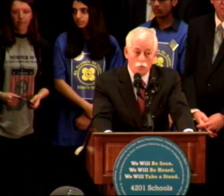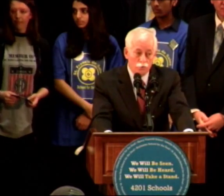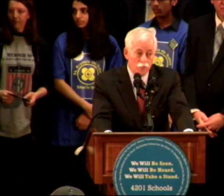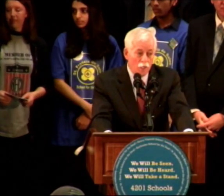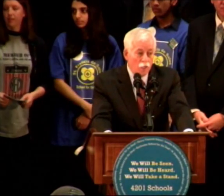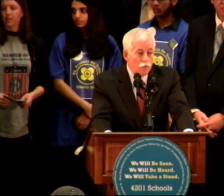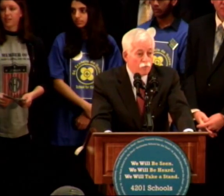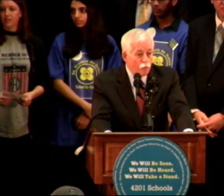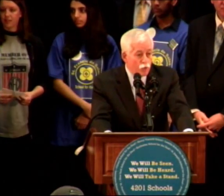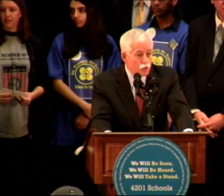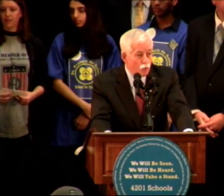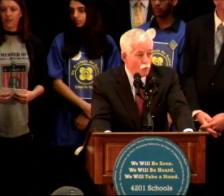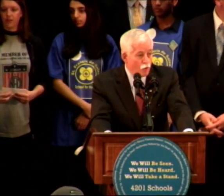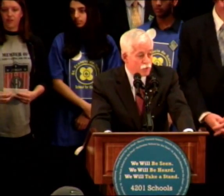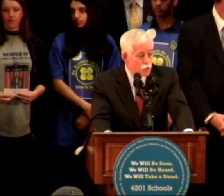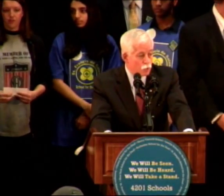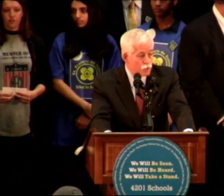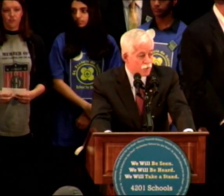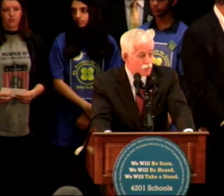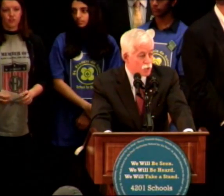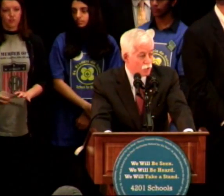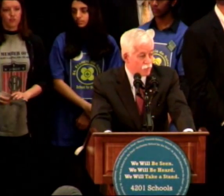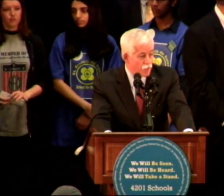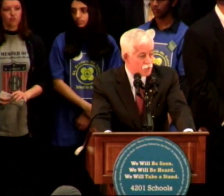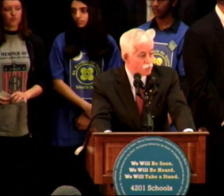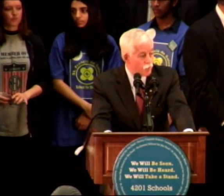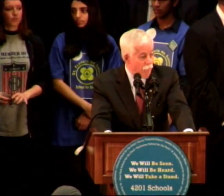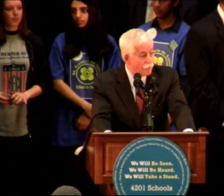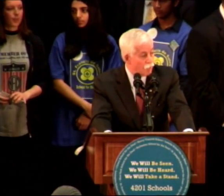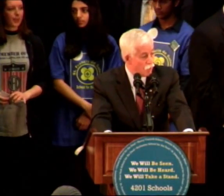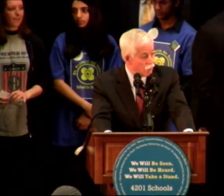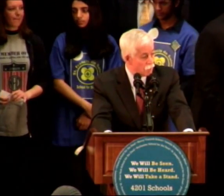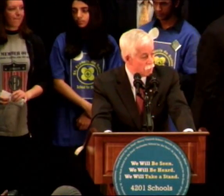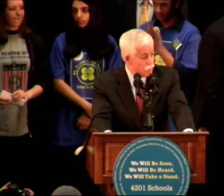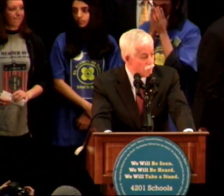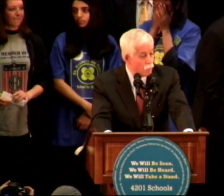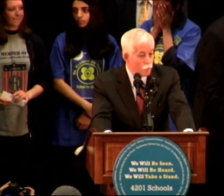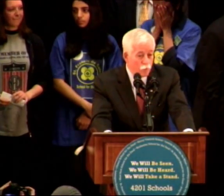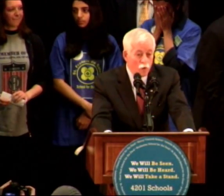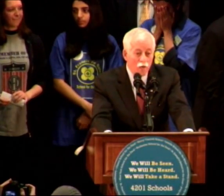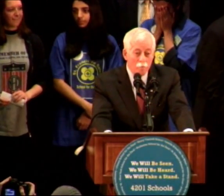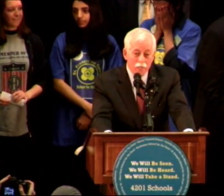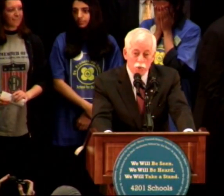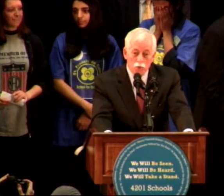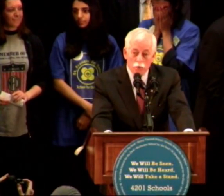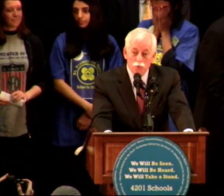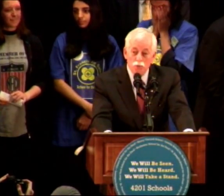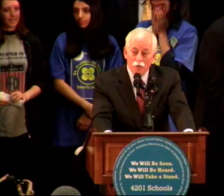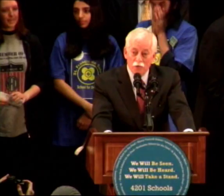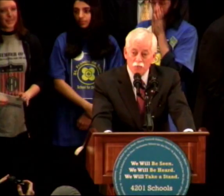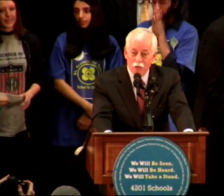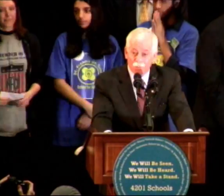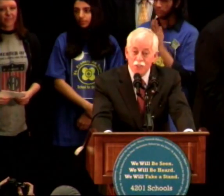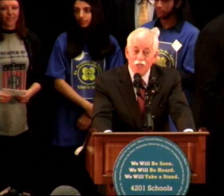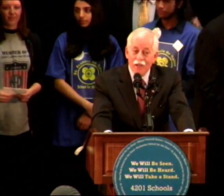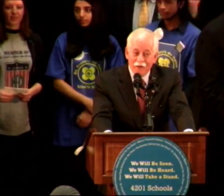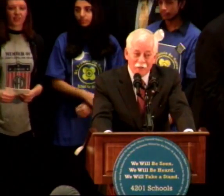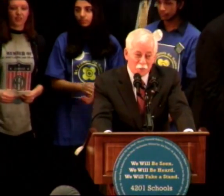old. The 4201 schools have served us for that long. And we want to make sure we serve us for at least another